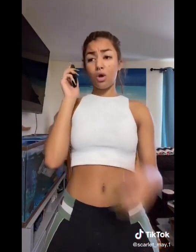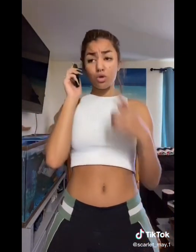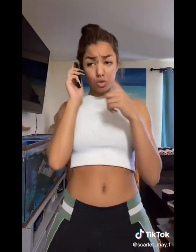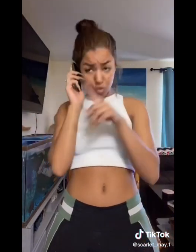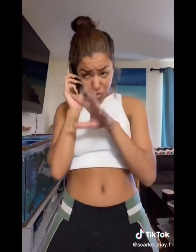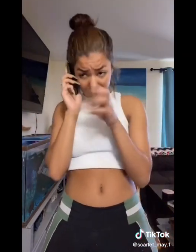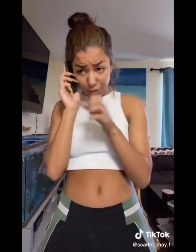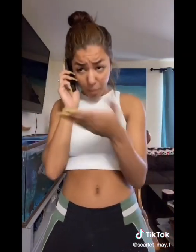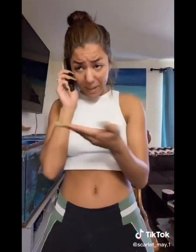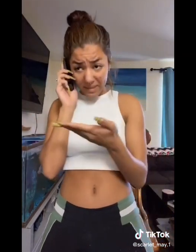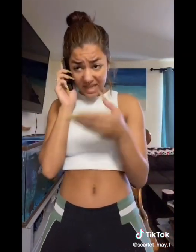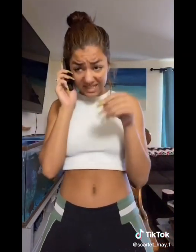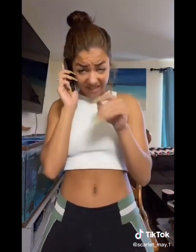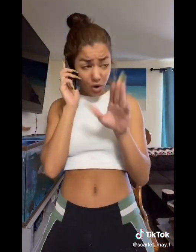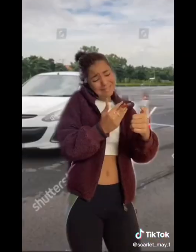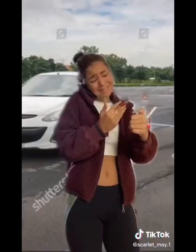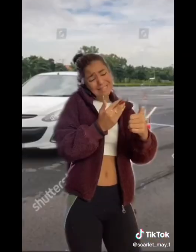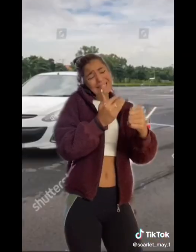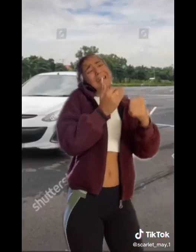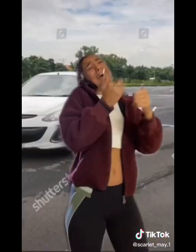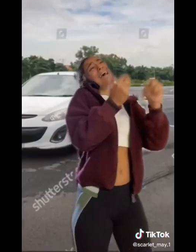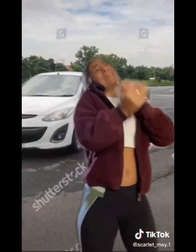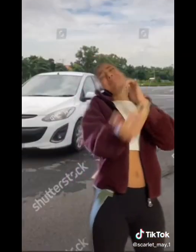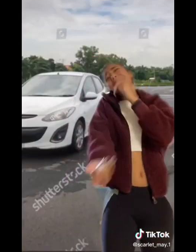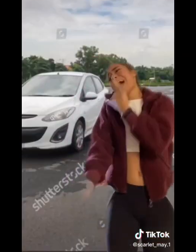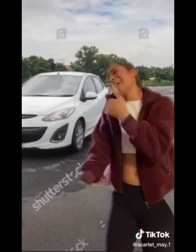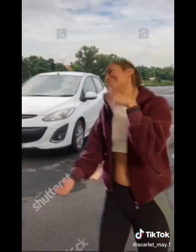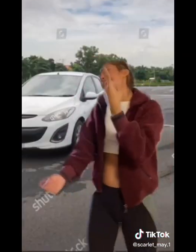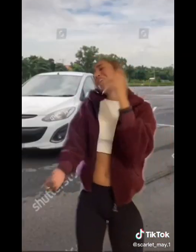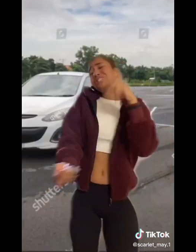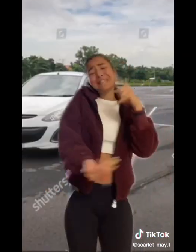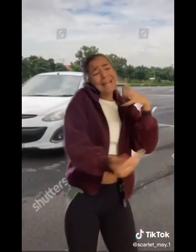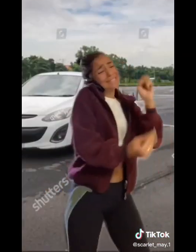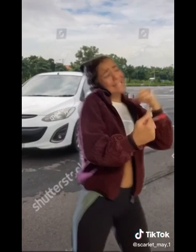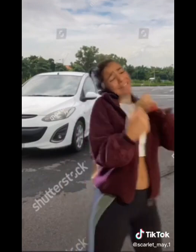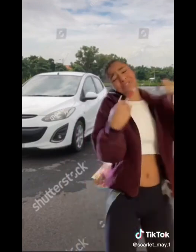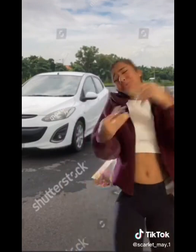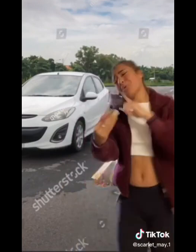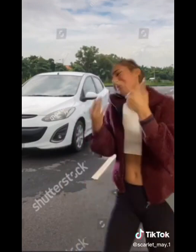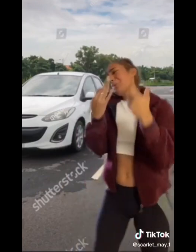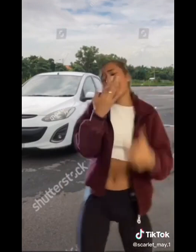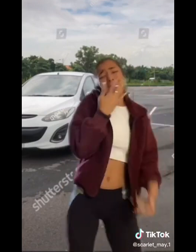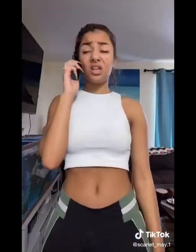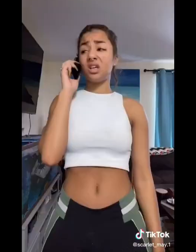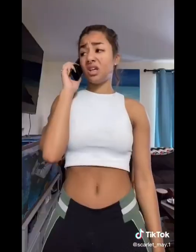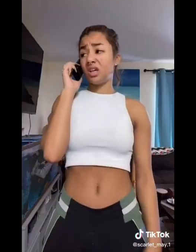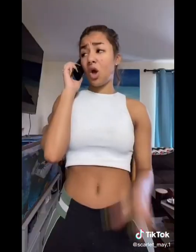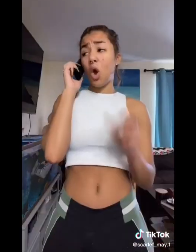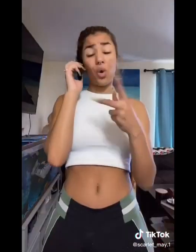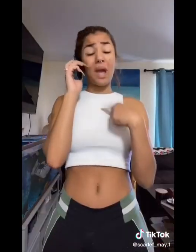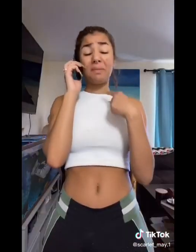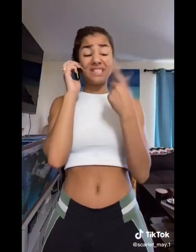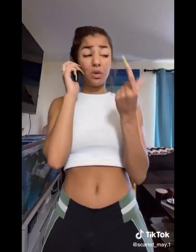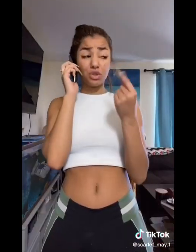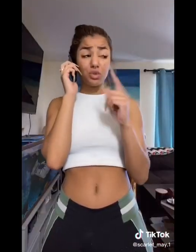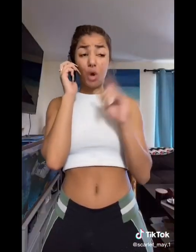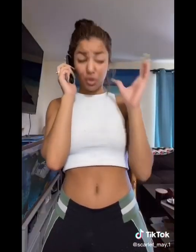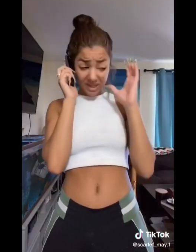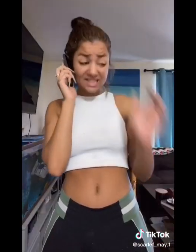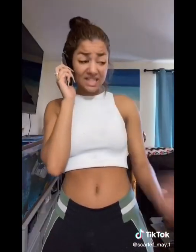You locked your baby inside of a car? It was an accident. I just had to get into the store real quick. Okay, I'm gonna tell you what to do. Are you listening?